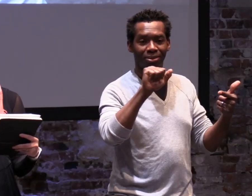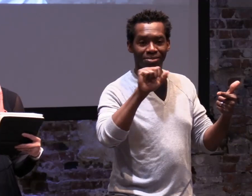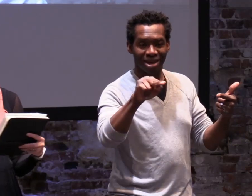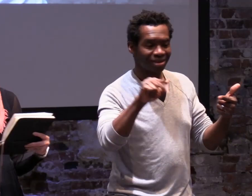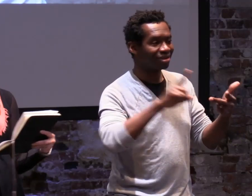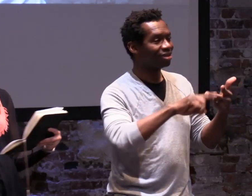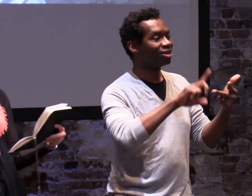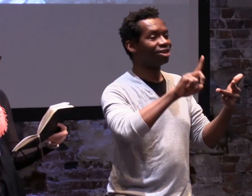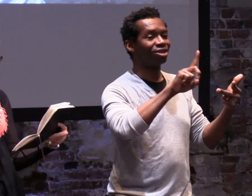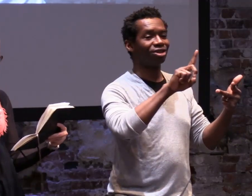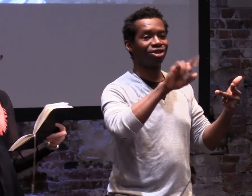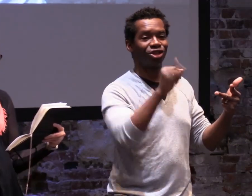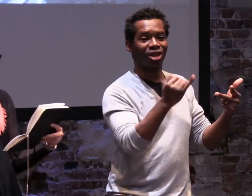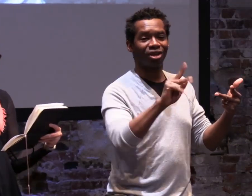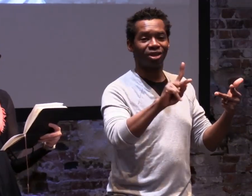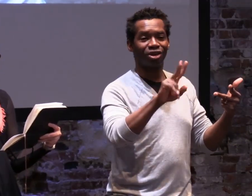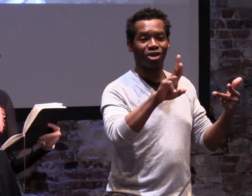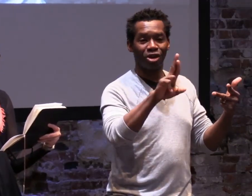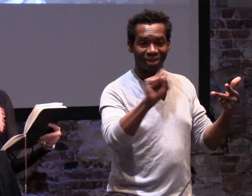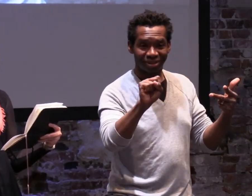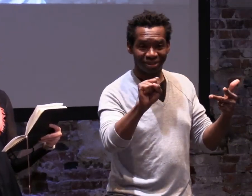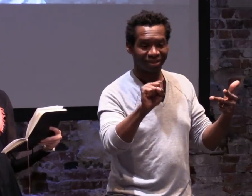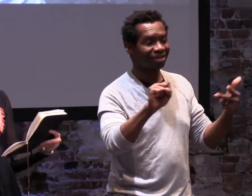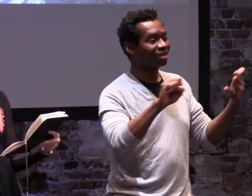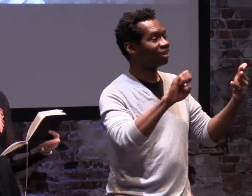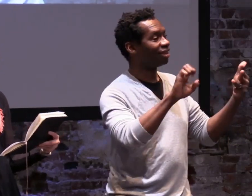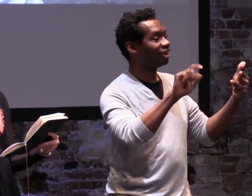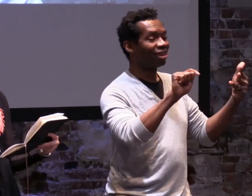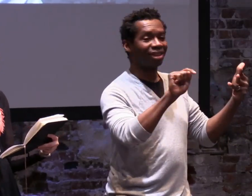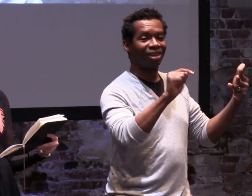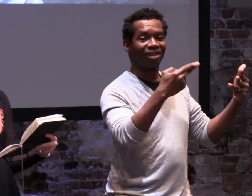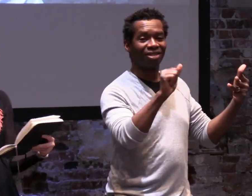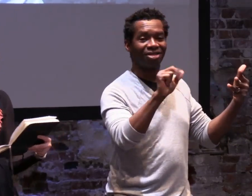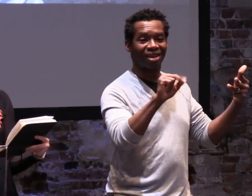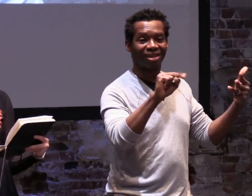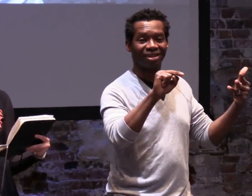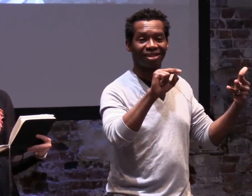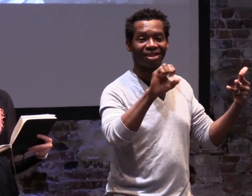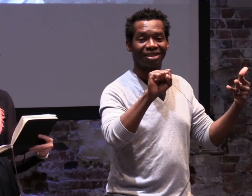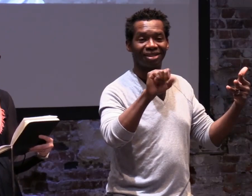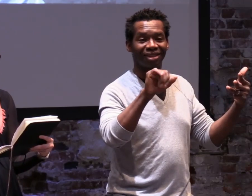and Ethan Sinnott, was chosen as one of the four convenings.